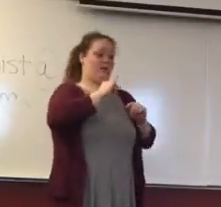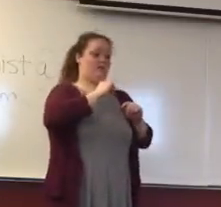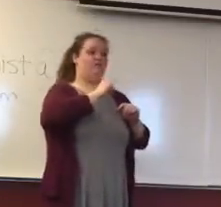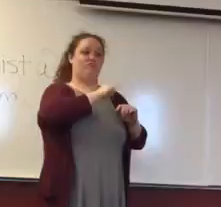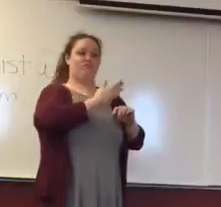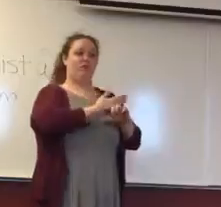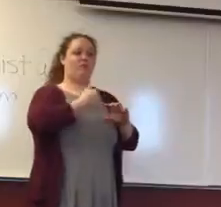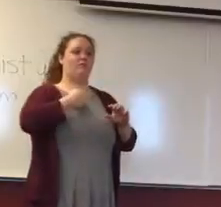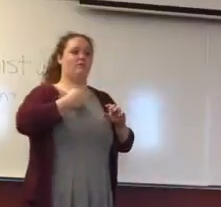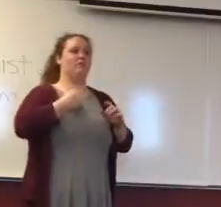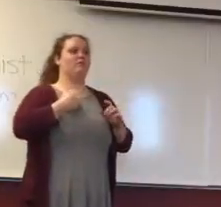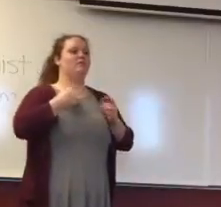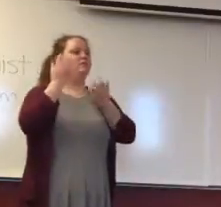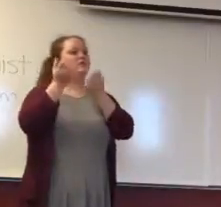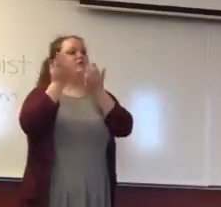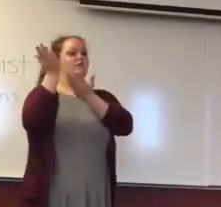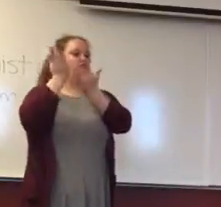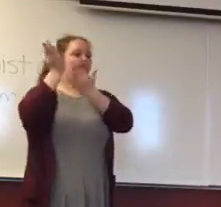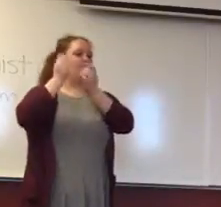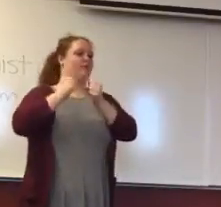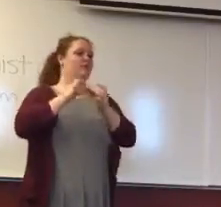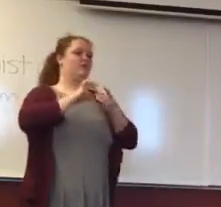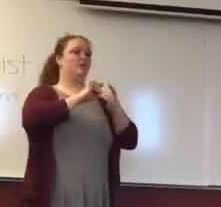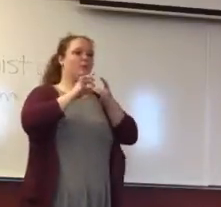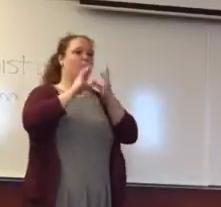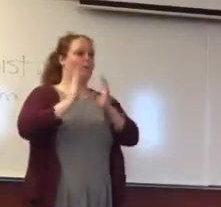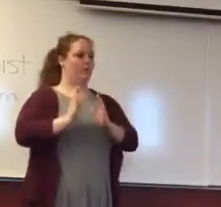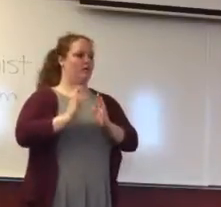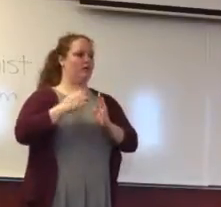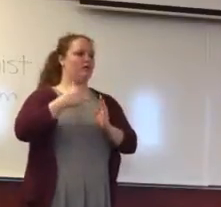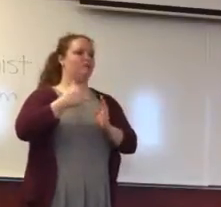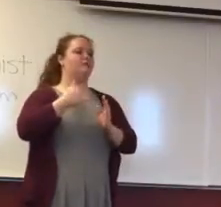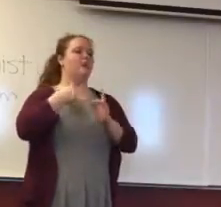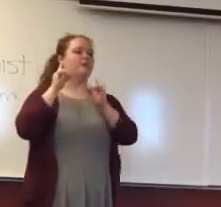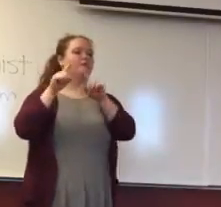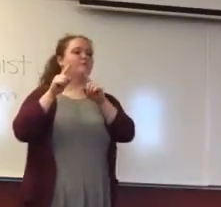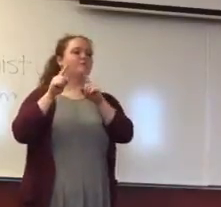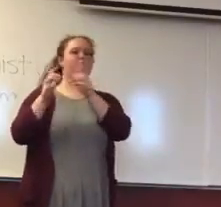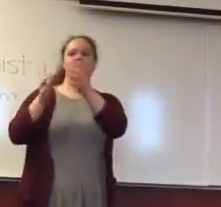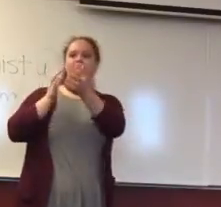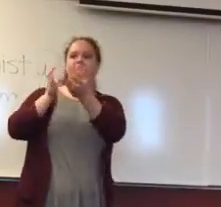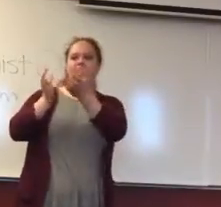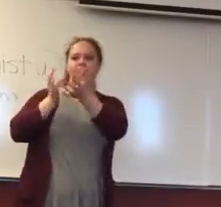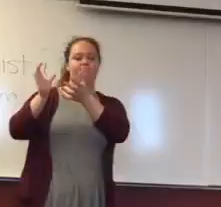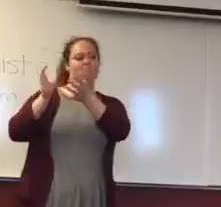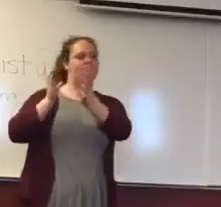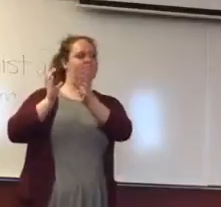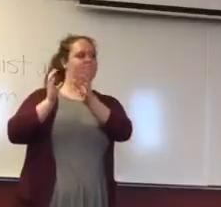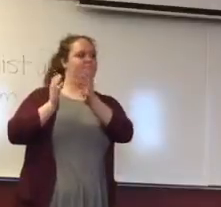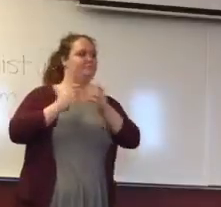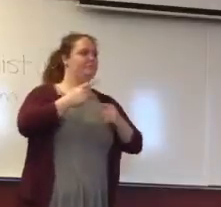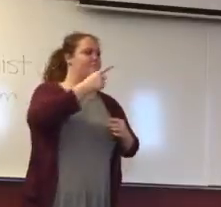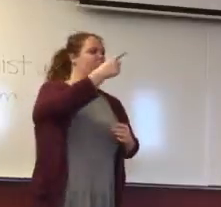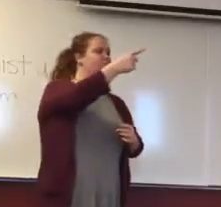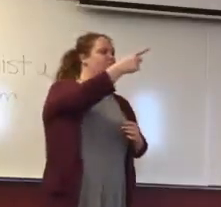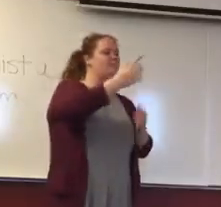like often. Okay. And so if Maybe something another like that social does worker. happen, what? Maybe there's social worker or something. Maybe. I mean,